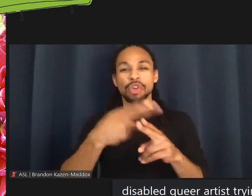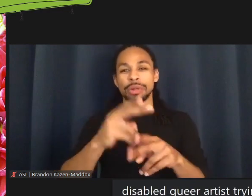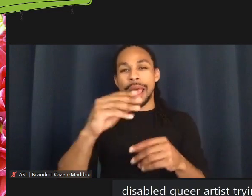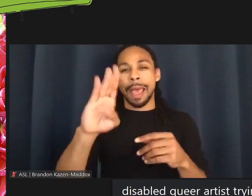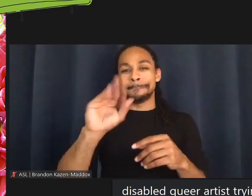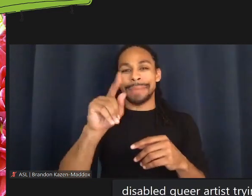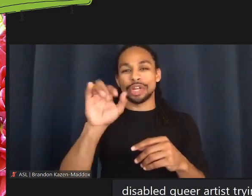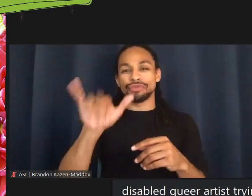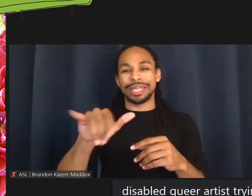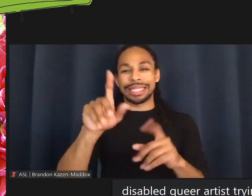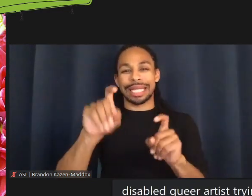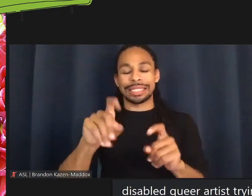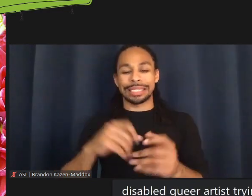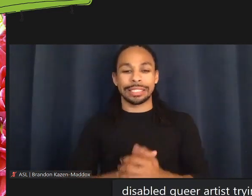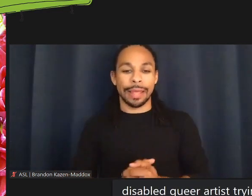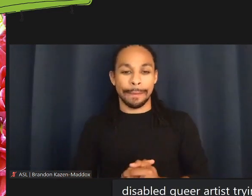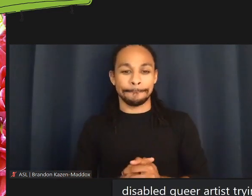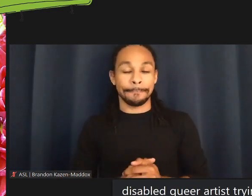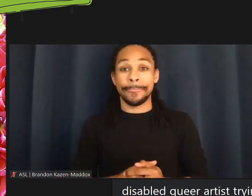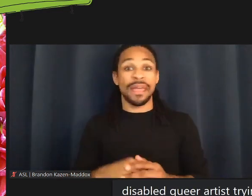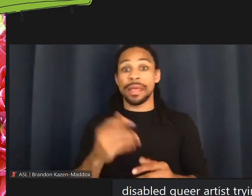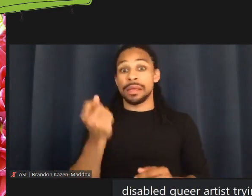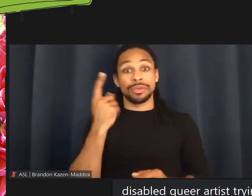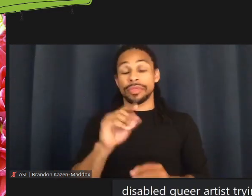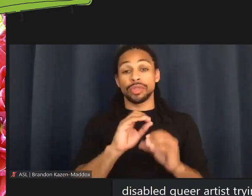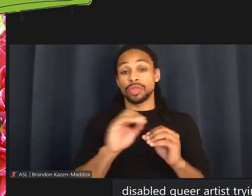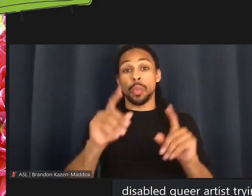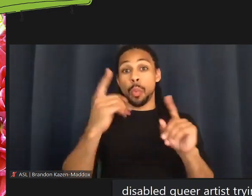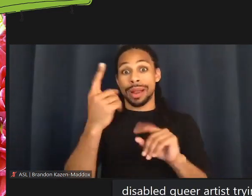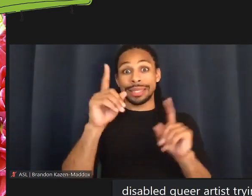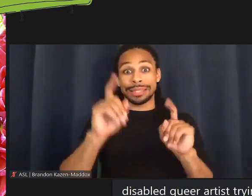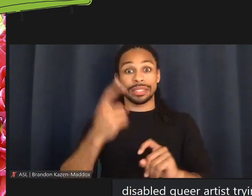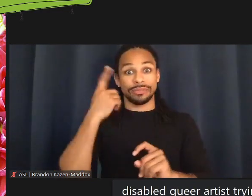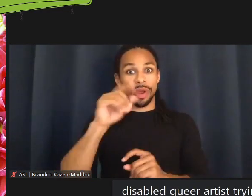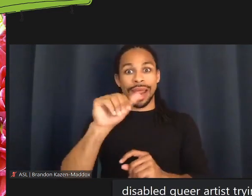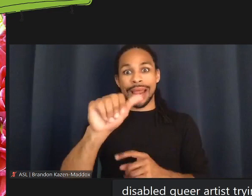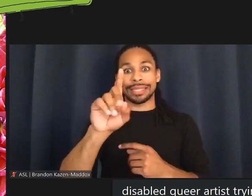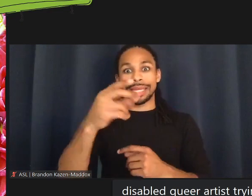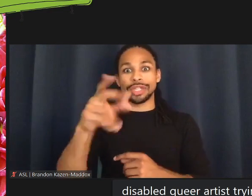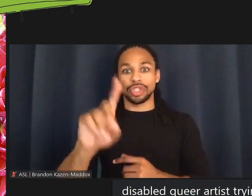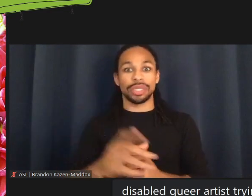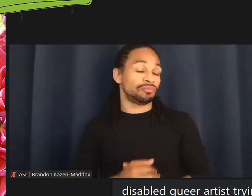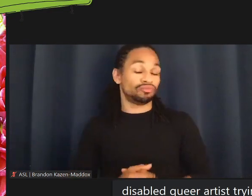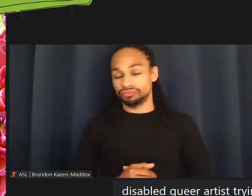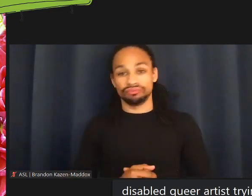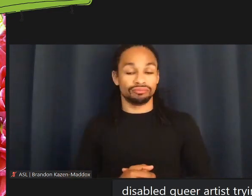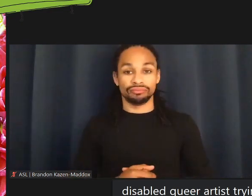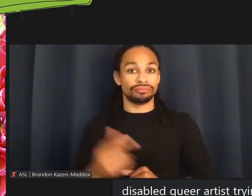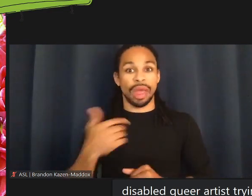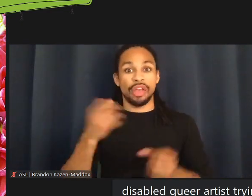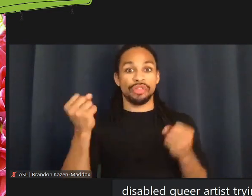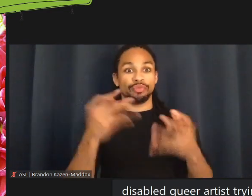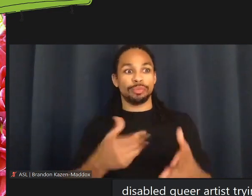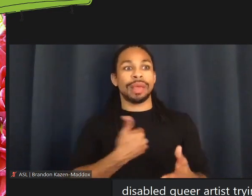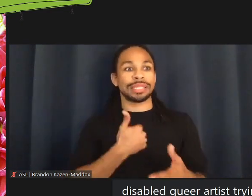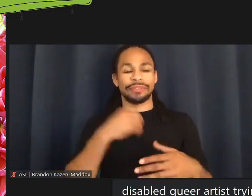There is no single test to diagnose ADHD. I threw myself into the battery of tests, over 10 hours